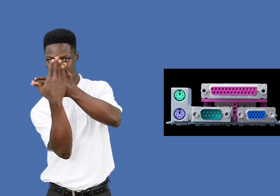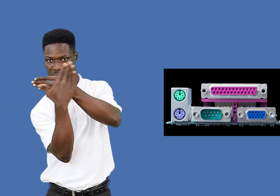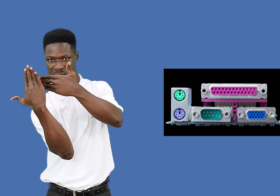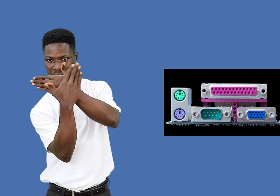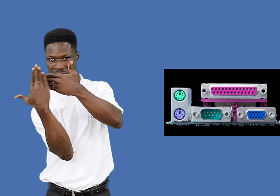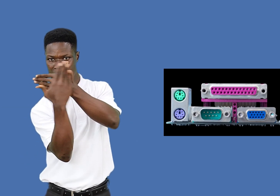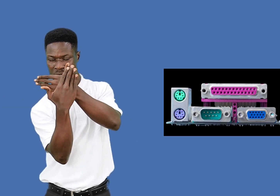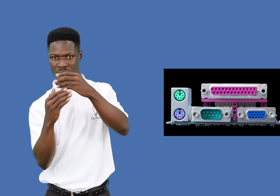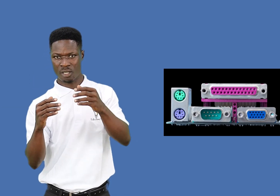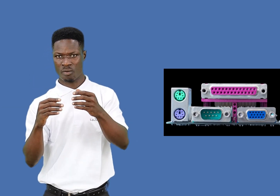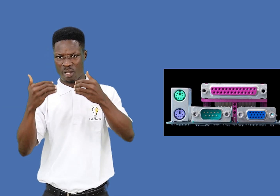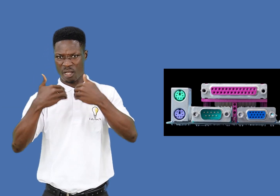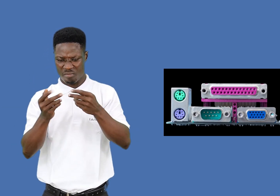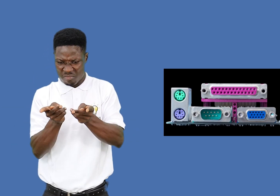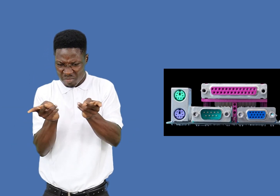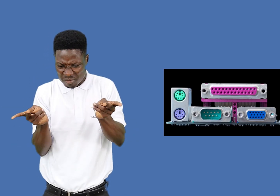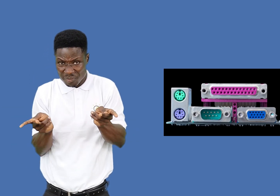Is also at the back of the system unit.